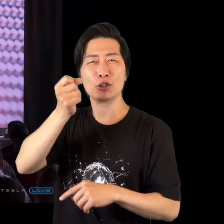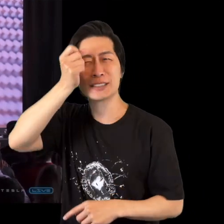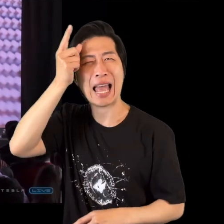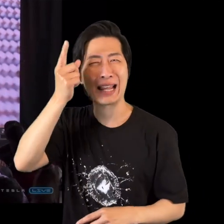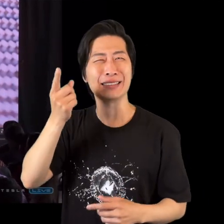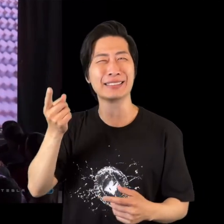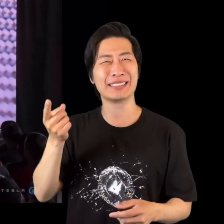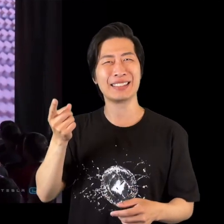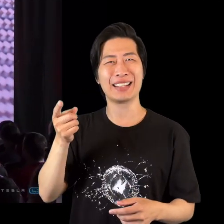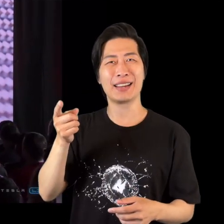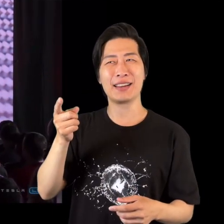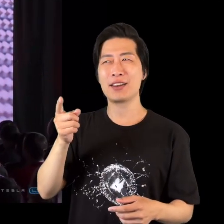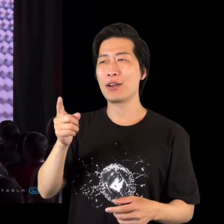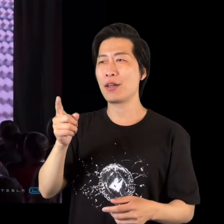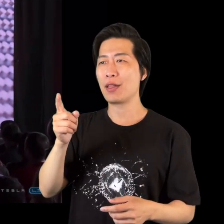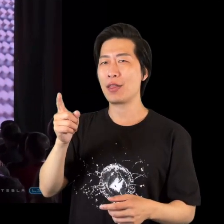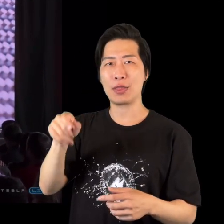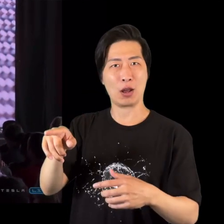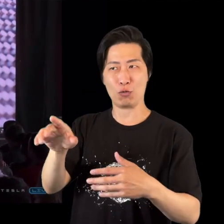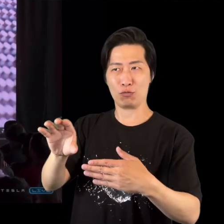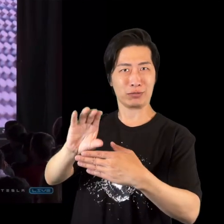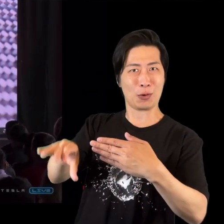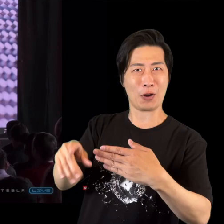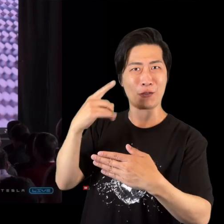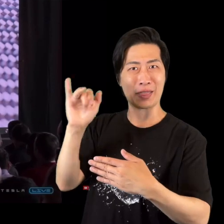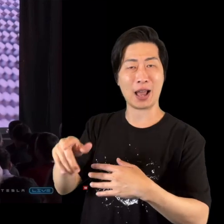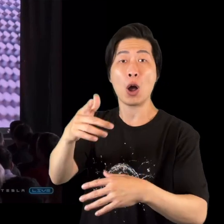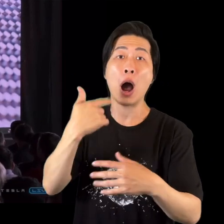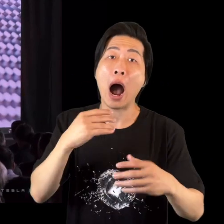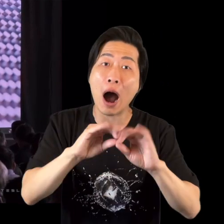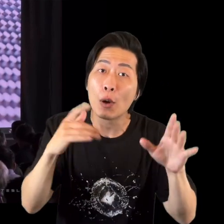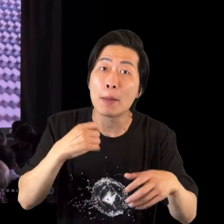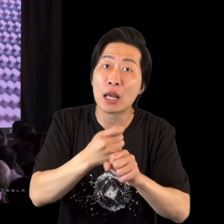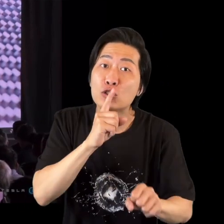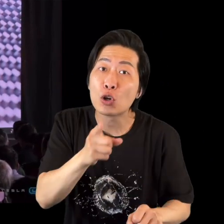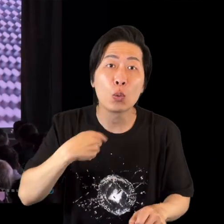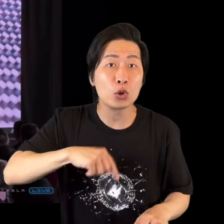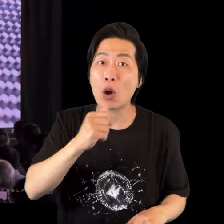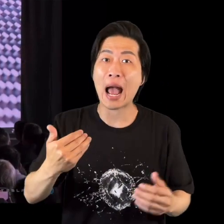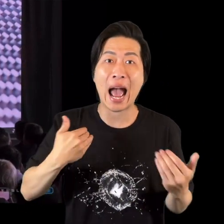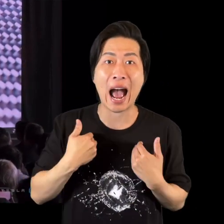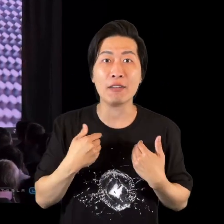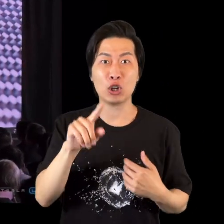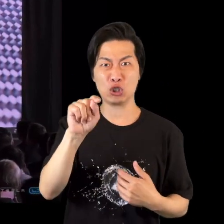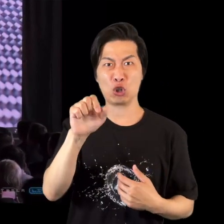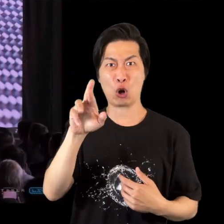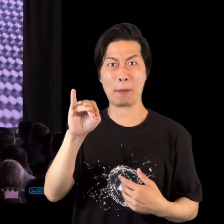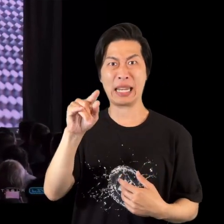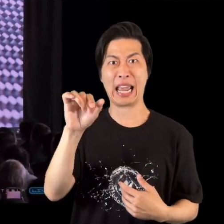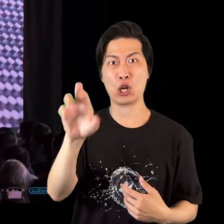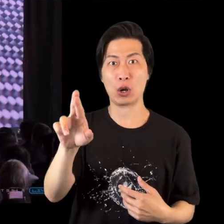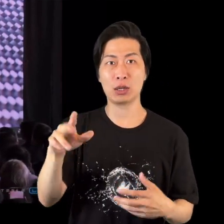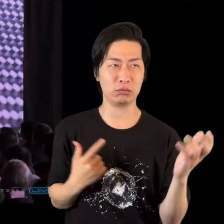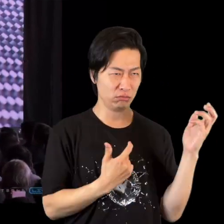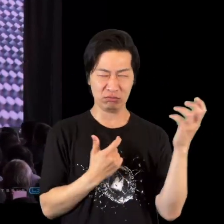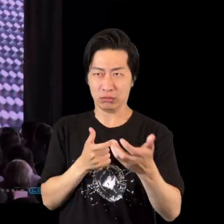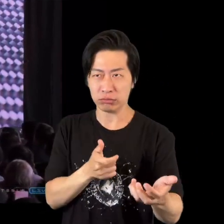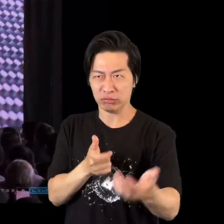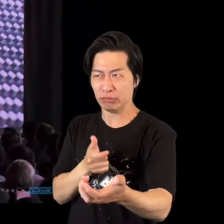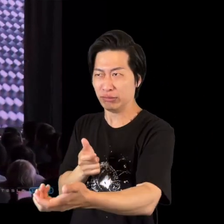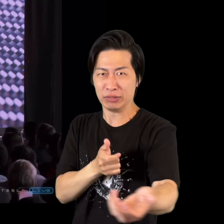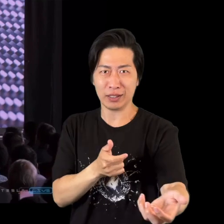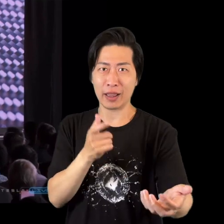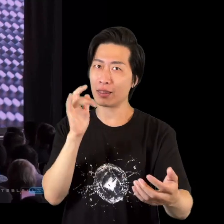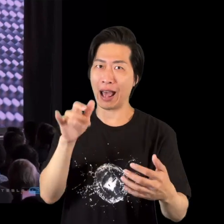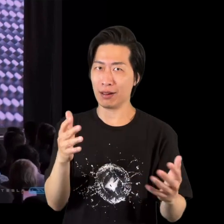Because people just cannot comprehend the consequences. Now, obviously, we need to make sure that we don't have a Terminator scenario.